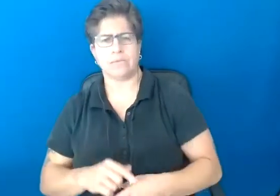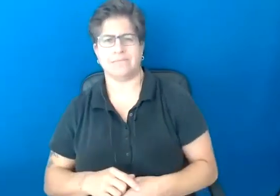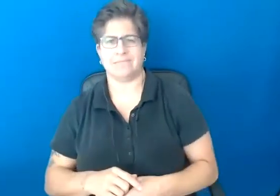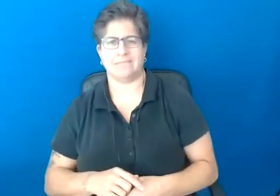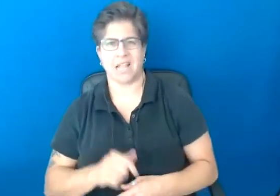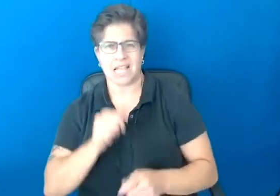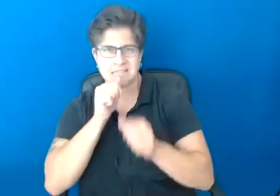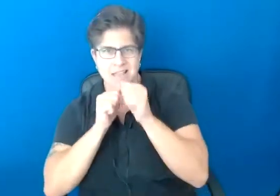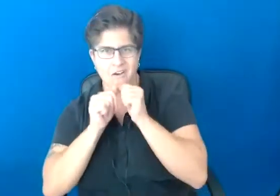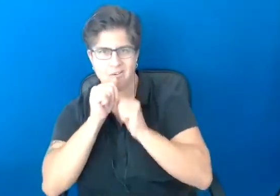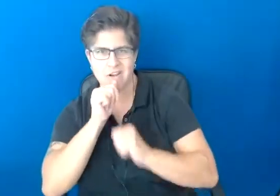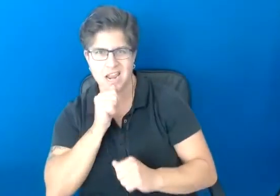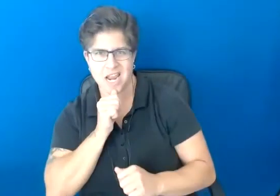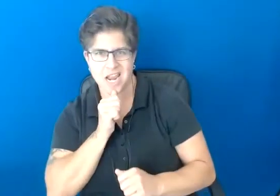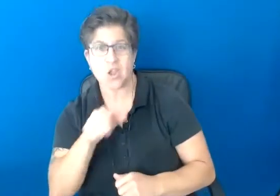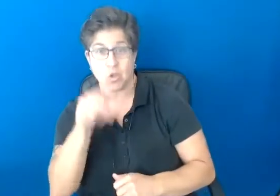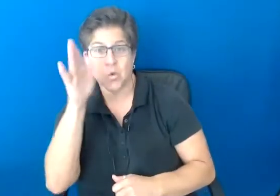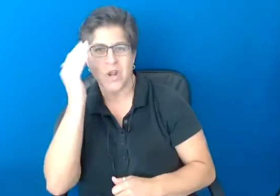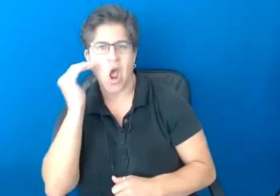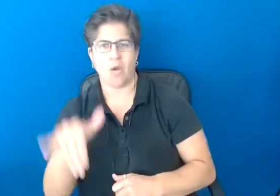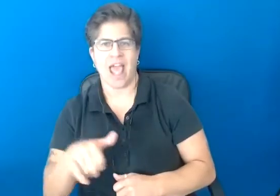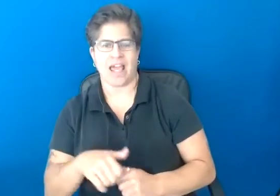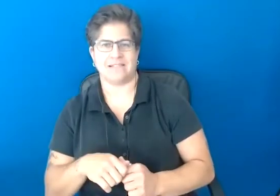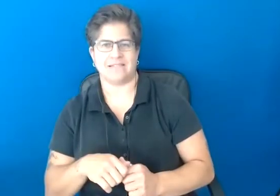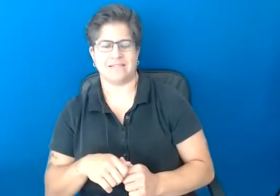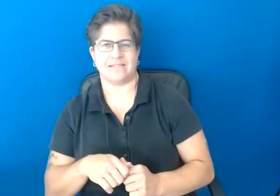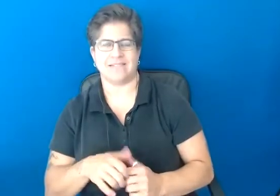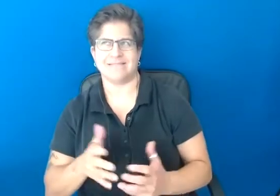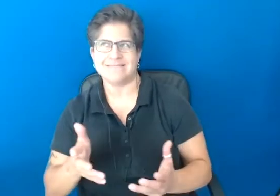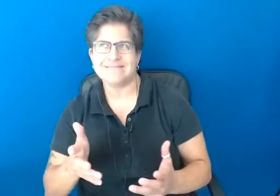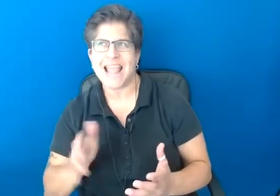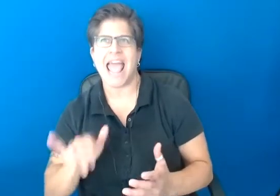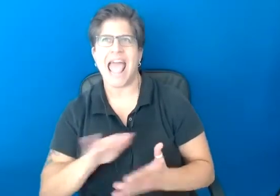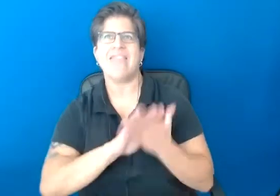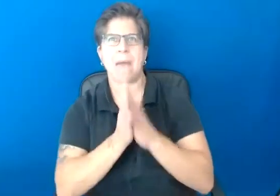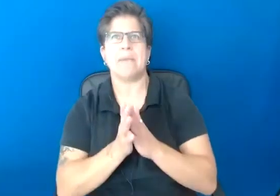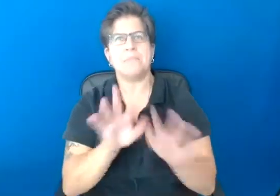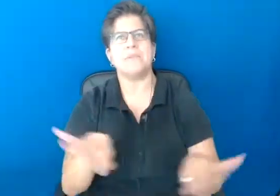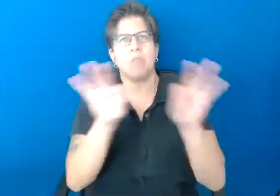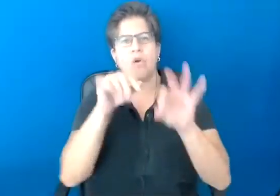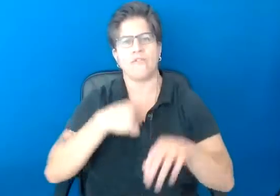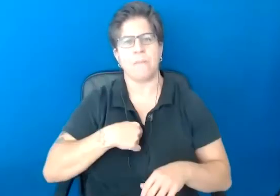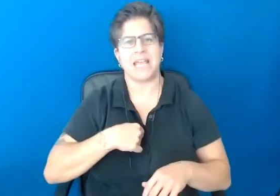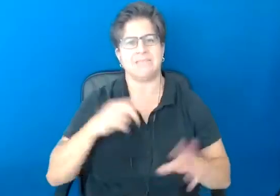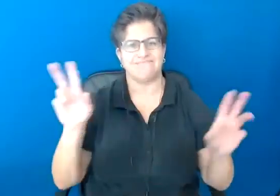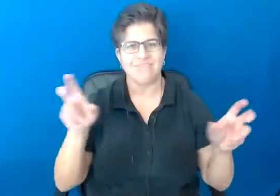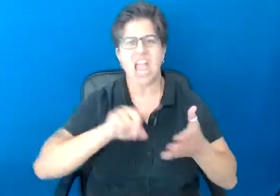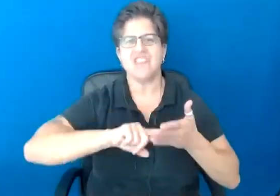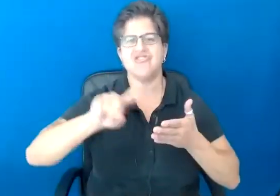that checking the motives. But, I can be very unaware of my motives if I'm not in the